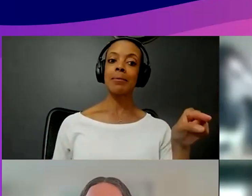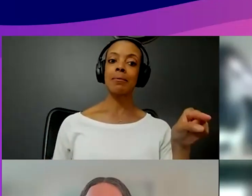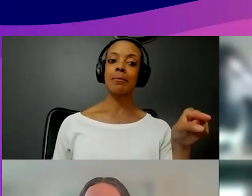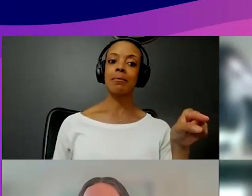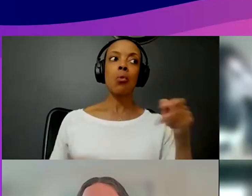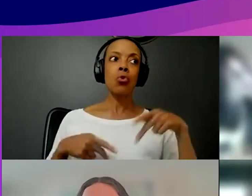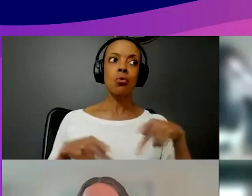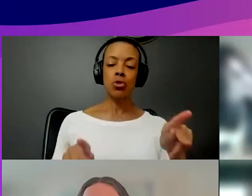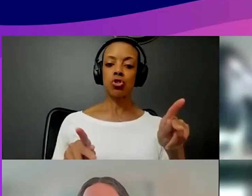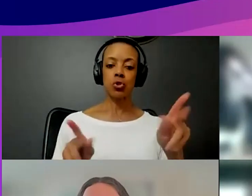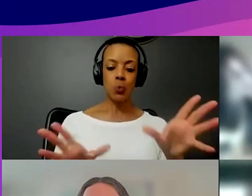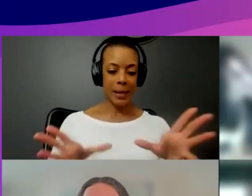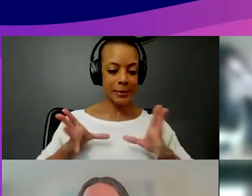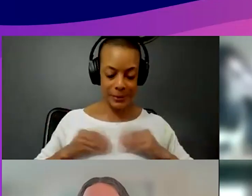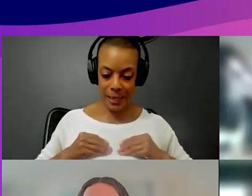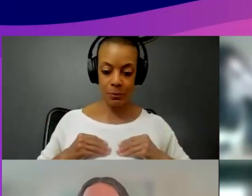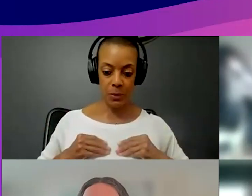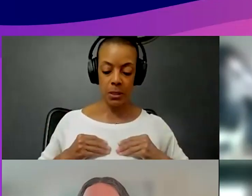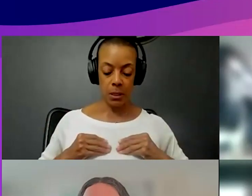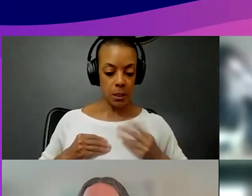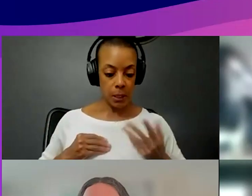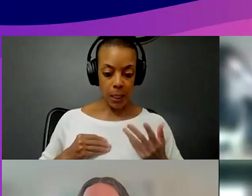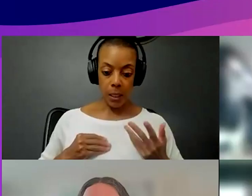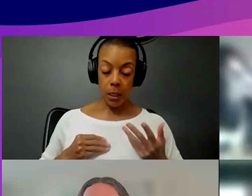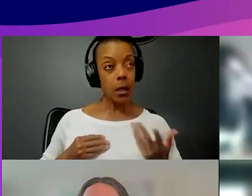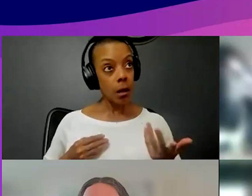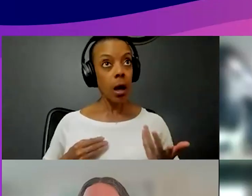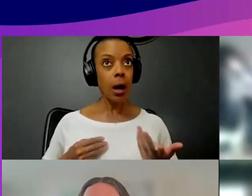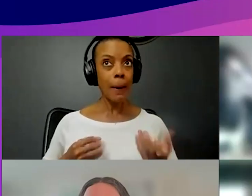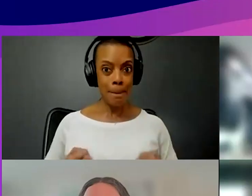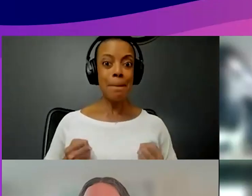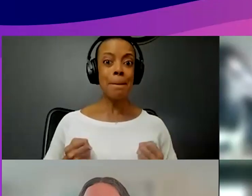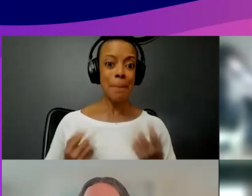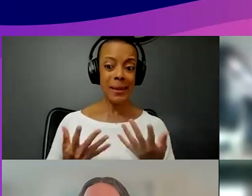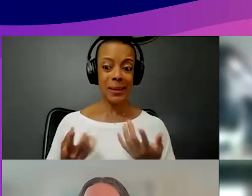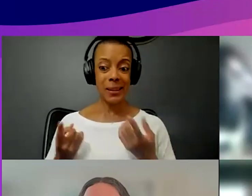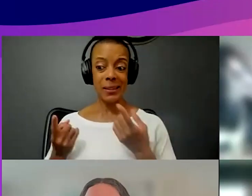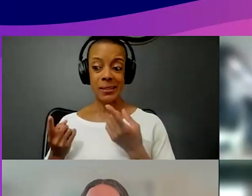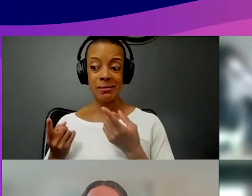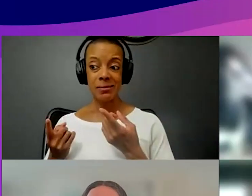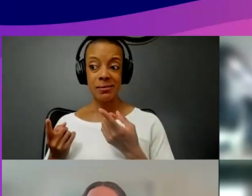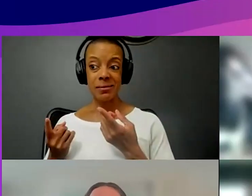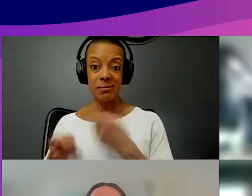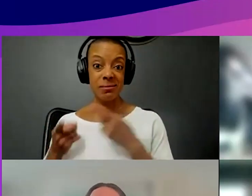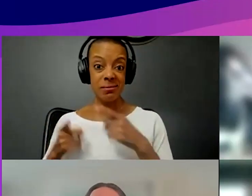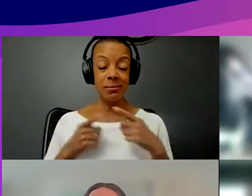multiple truths. So, meaning that, you know, on the one hand, they're allowed to acknowledge that what's happening to me is wrong. Like, this is